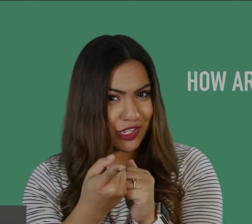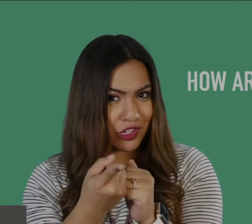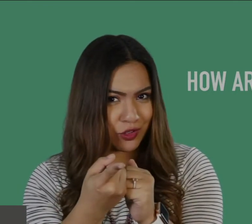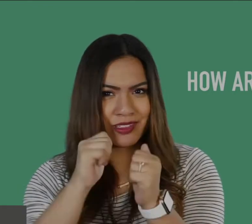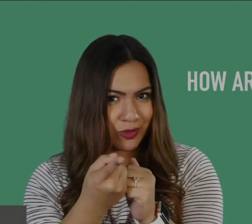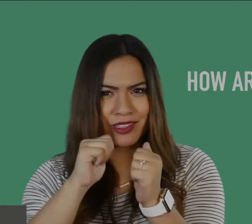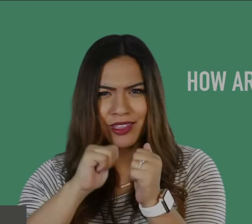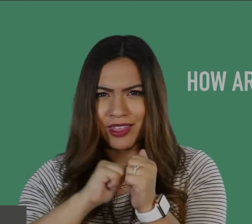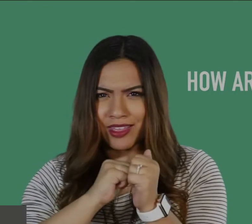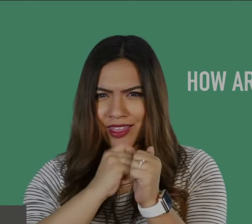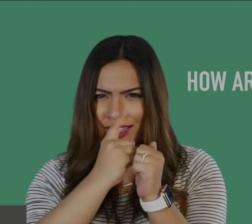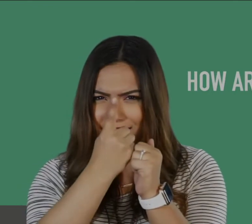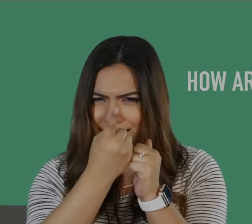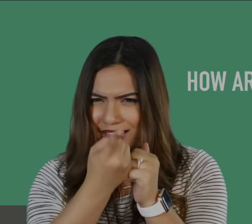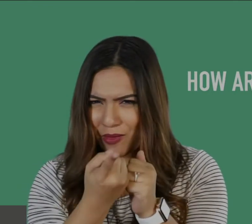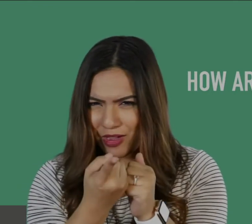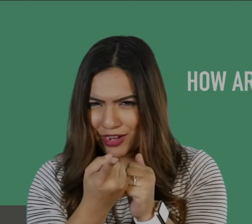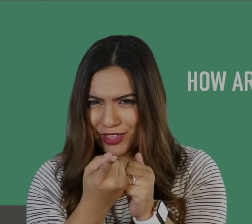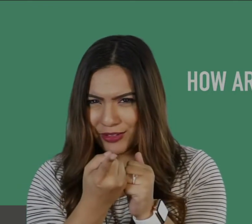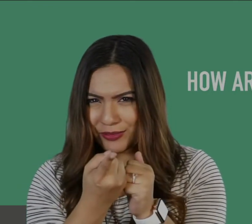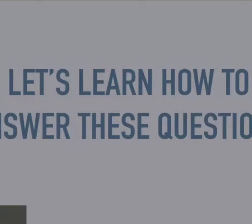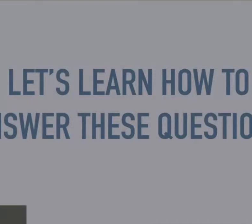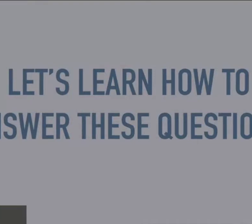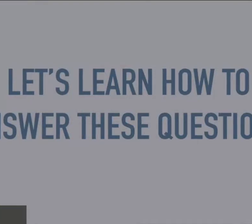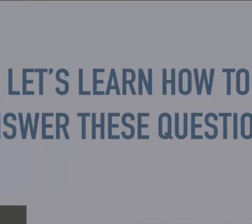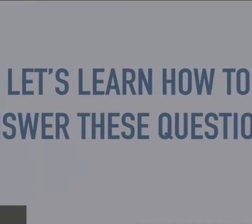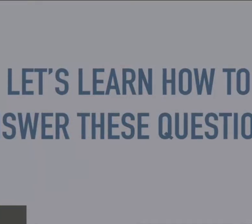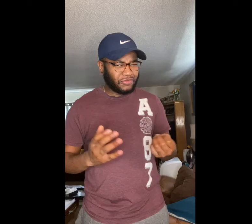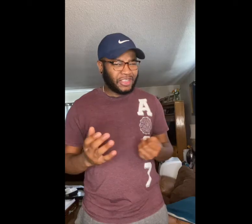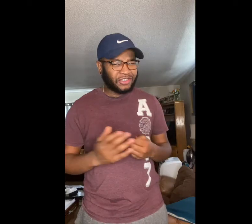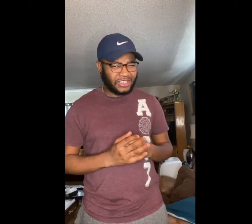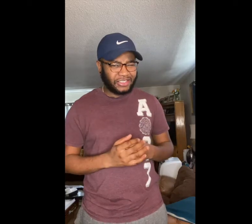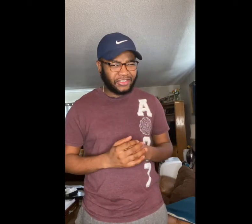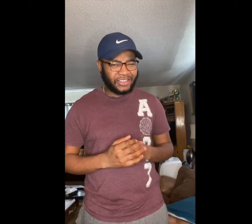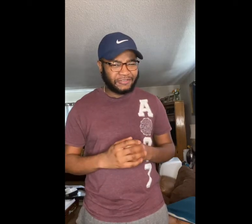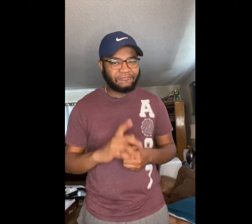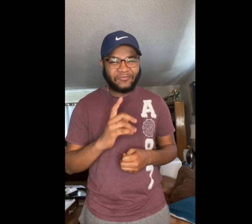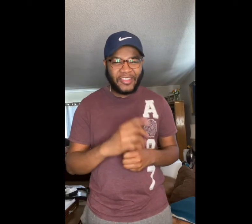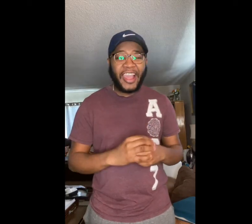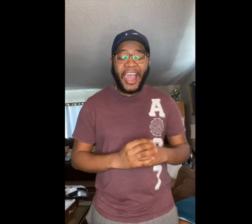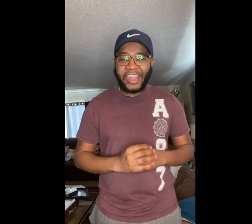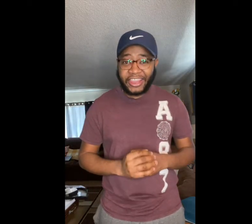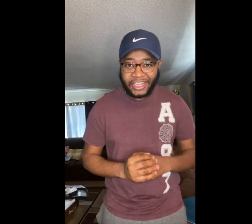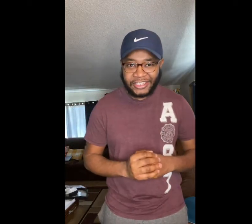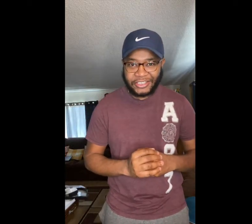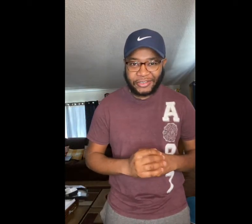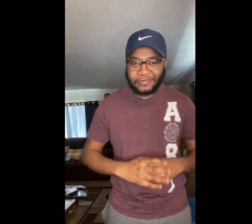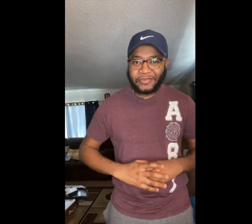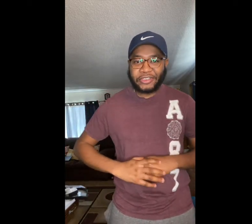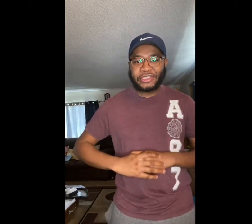you. How are you? Interesting, right? I thought so.